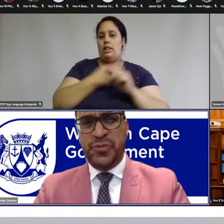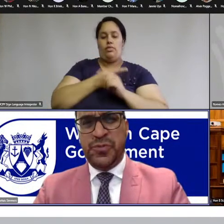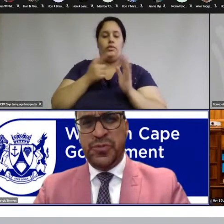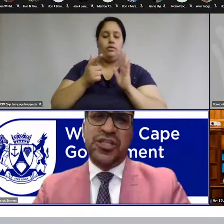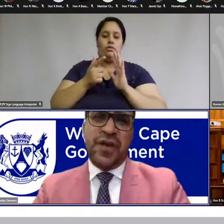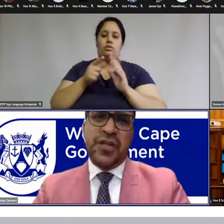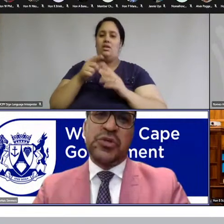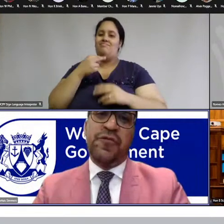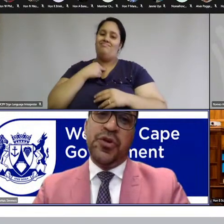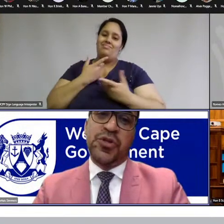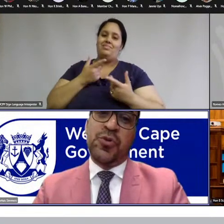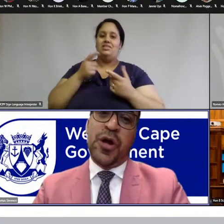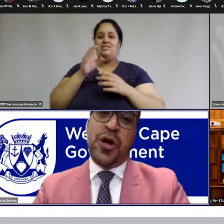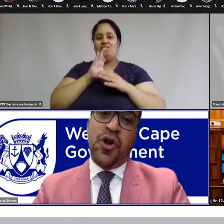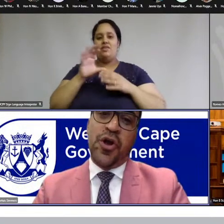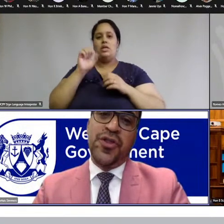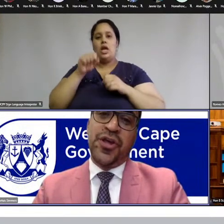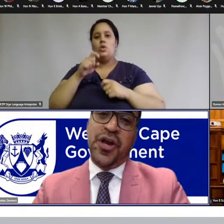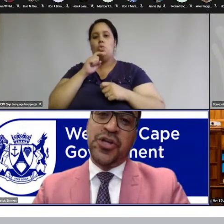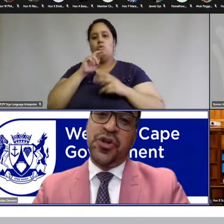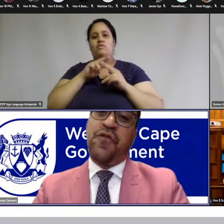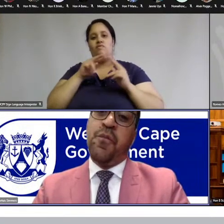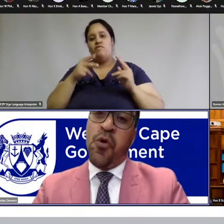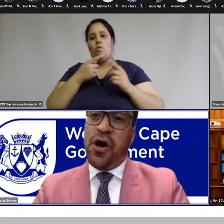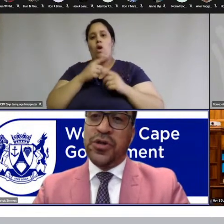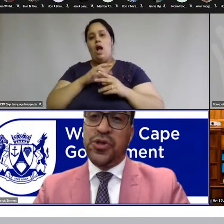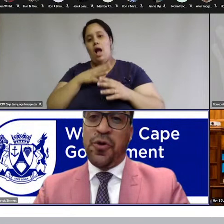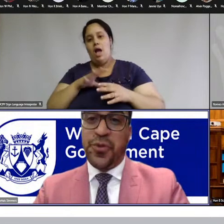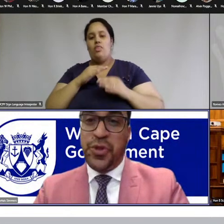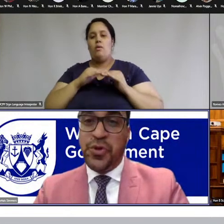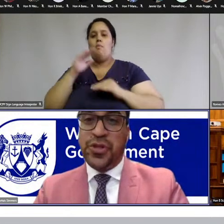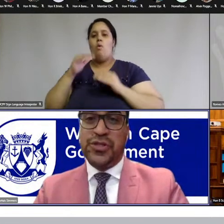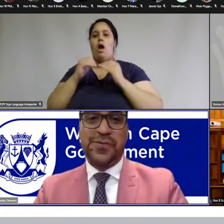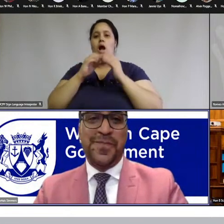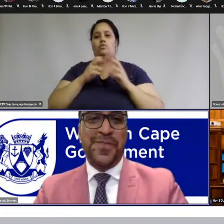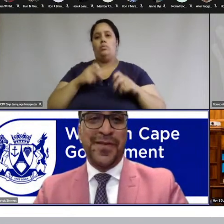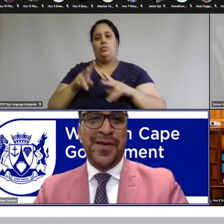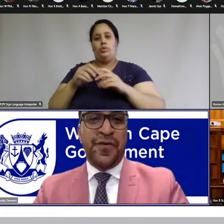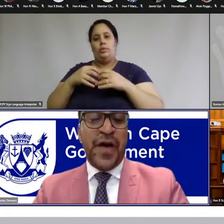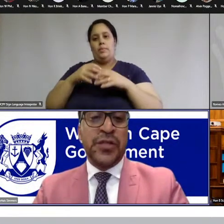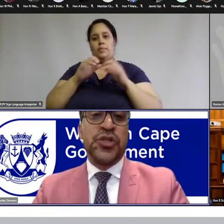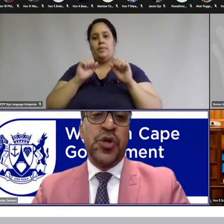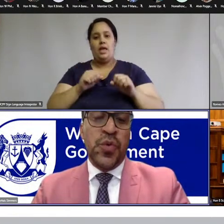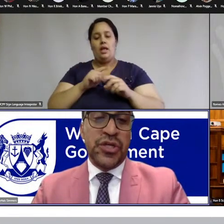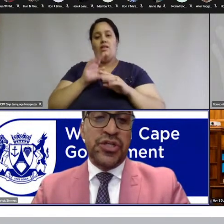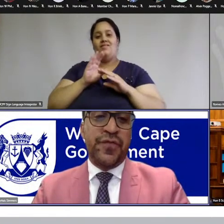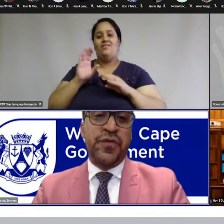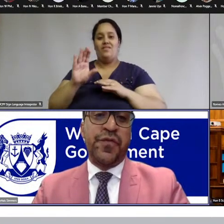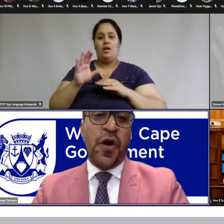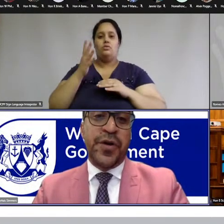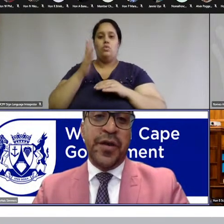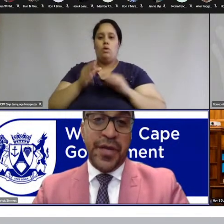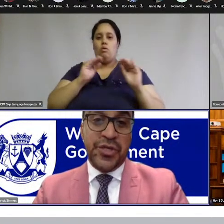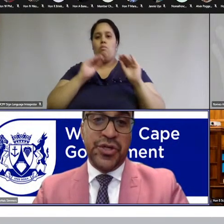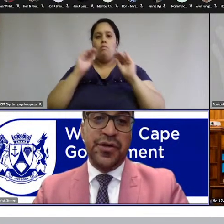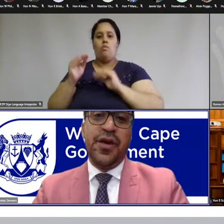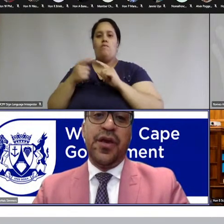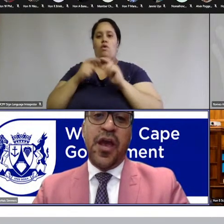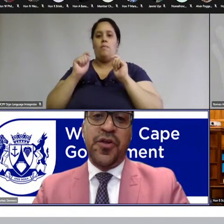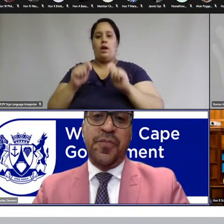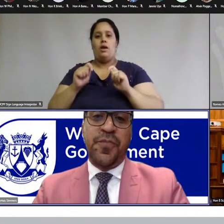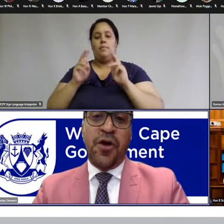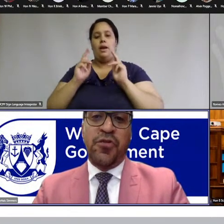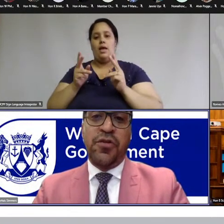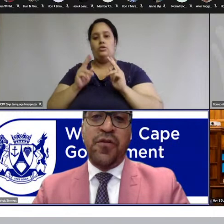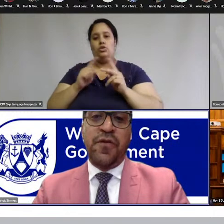Speaker, as these funds could have been used to unlock the creation of more housing opportunities. The funds were shifted from Cape Nature